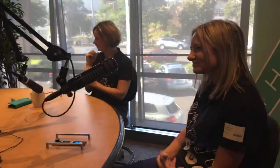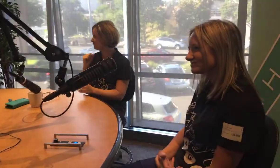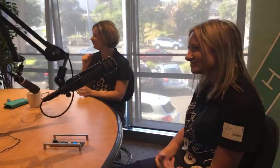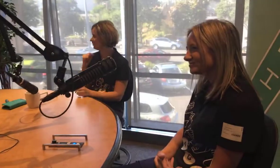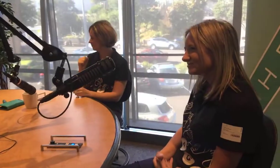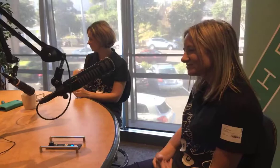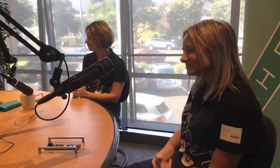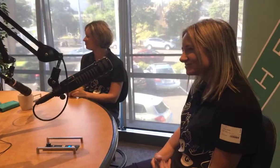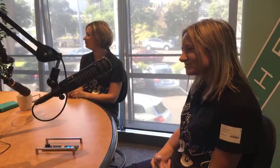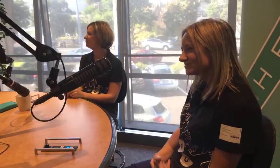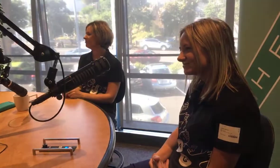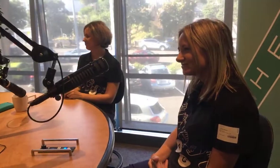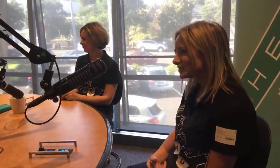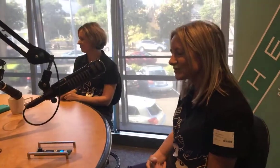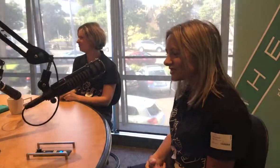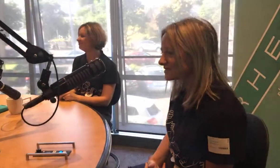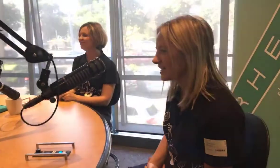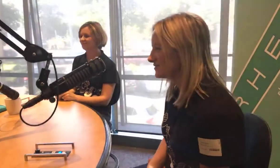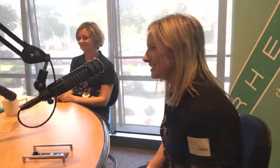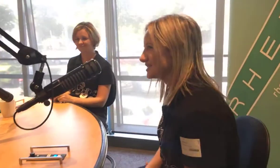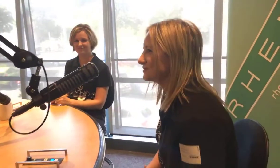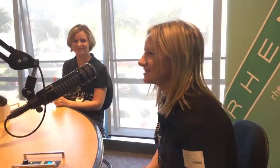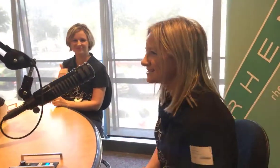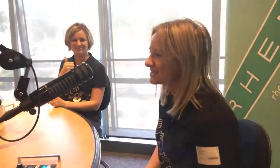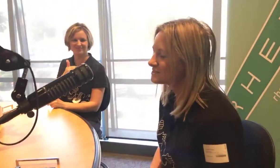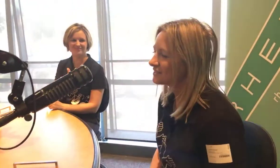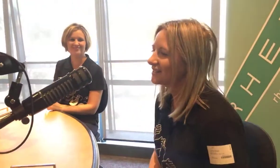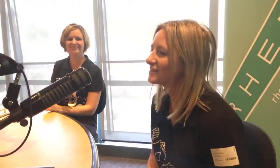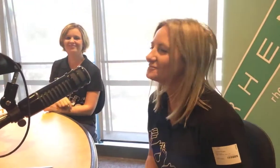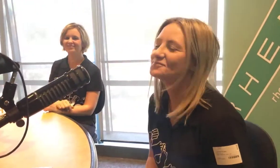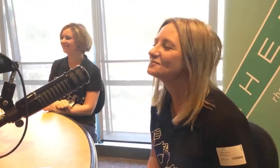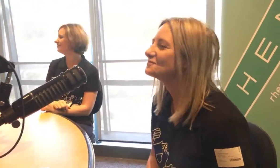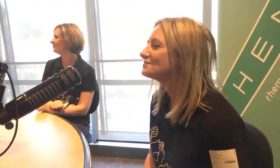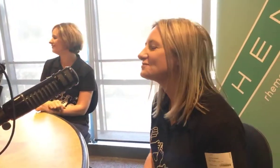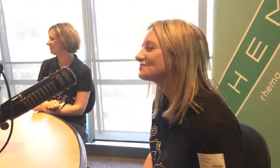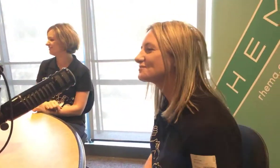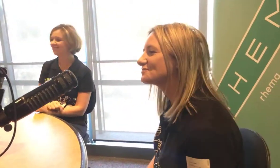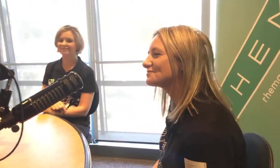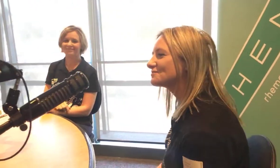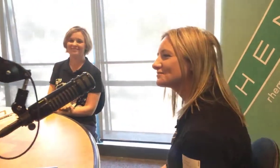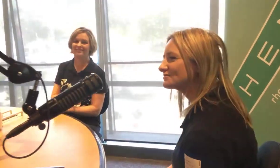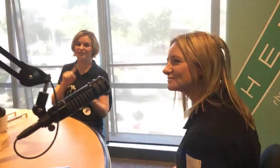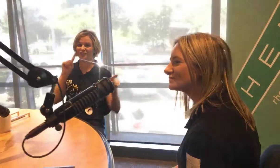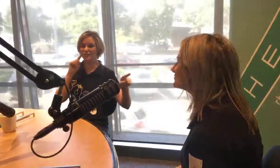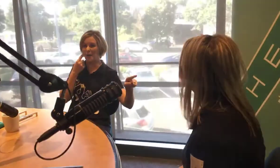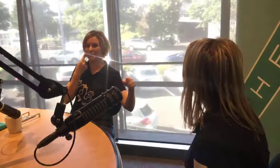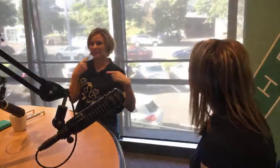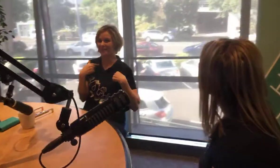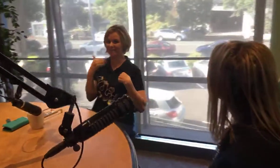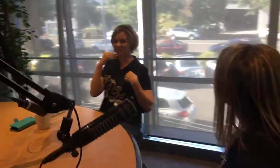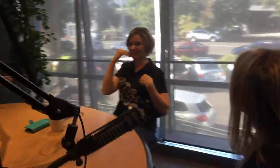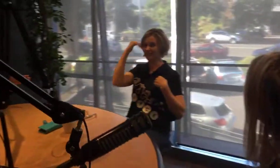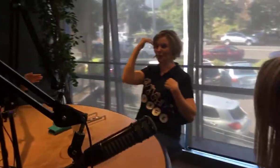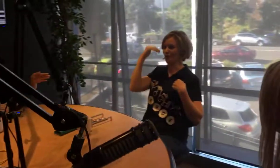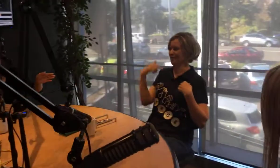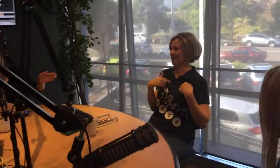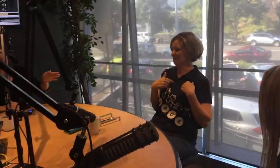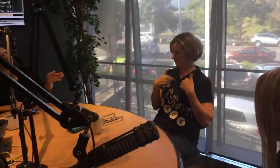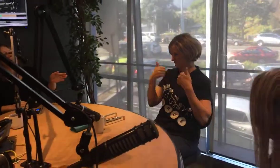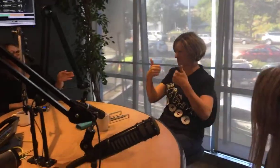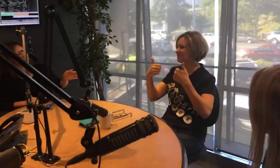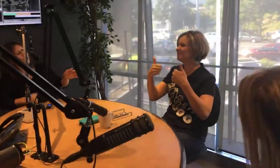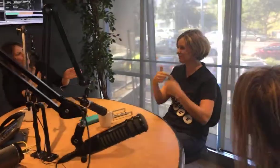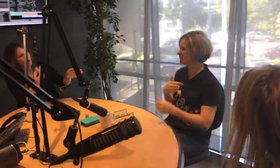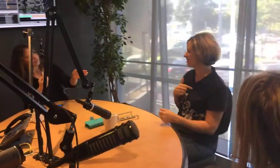thank you for being in the studio today. Well, thanks for having us. We're excited to be here. And also Victoria. Victoria, wonderful to have you